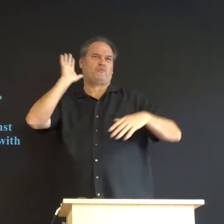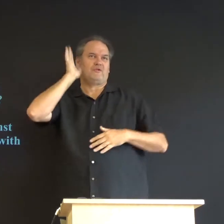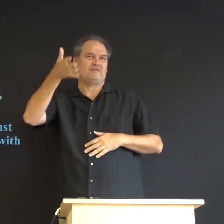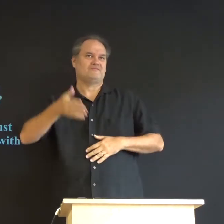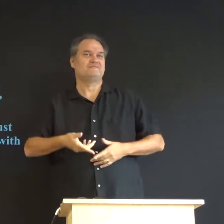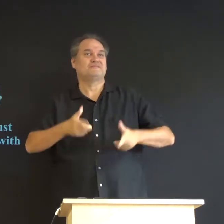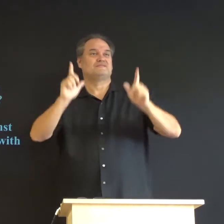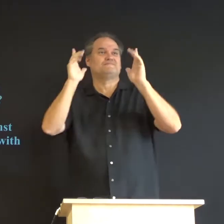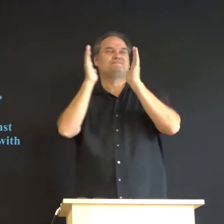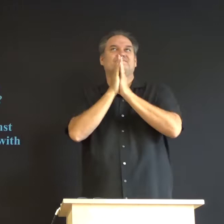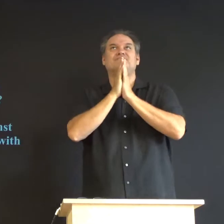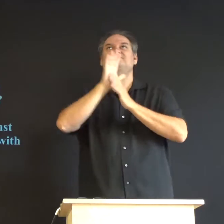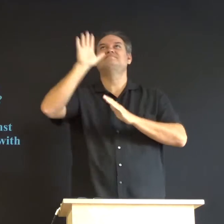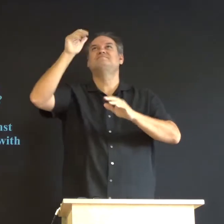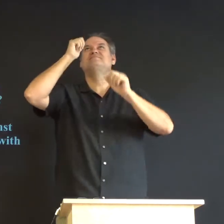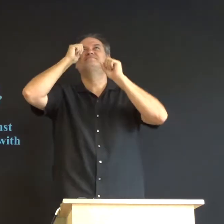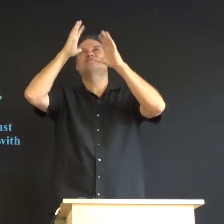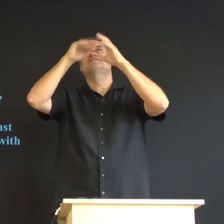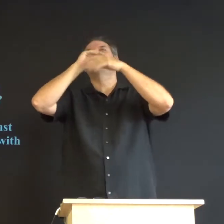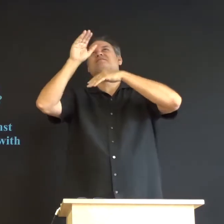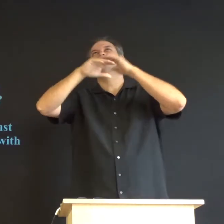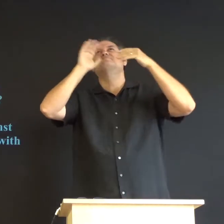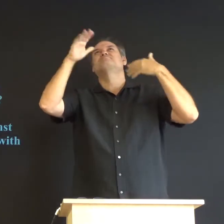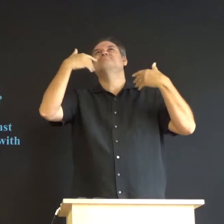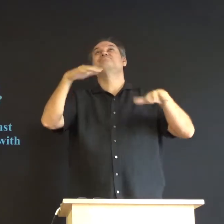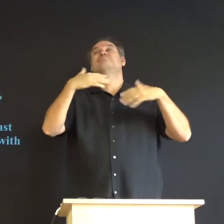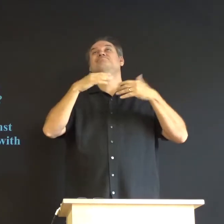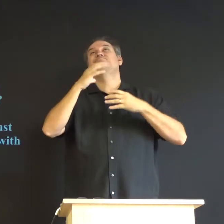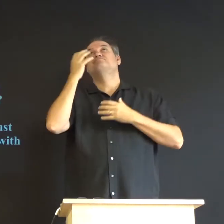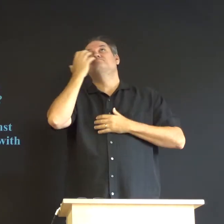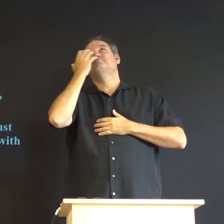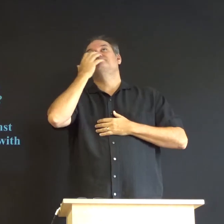scatters. Let's pray. Father in heaven,